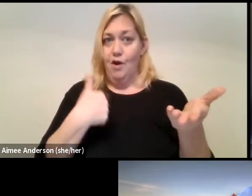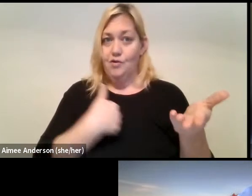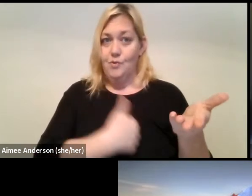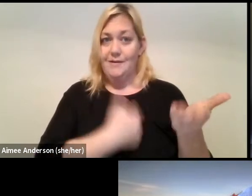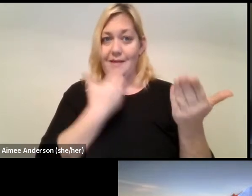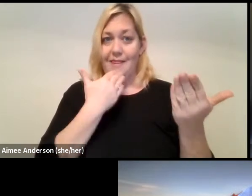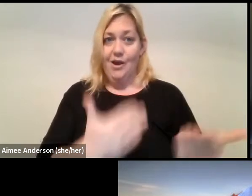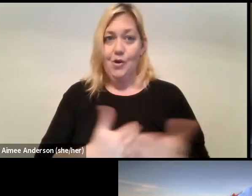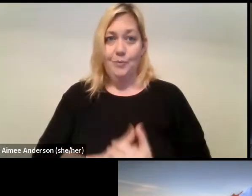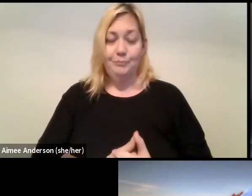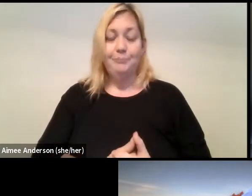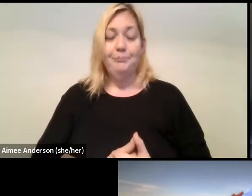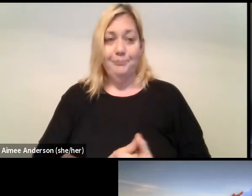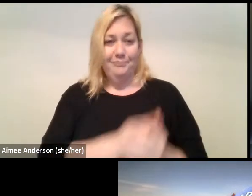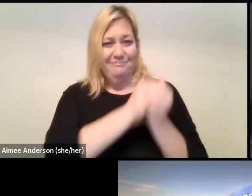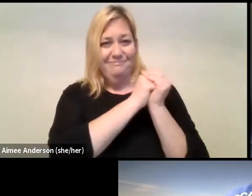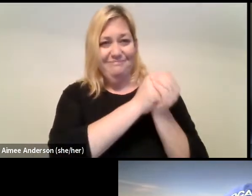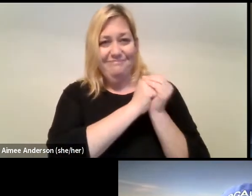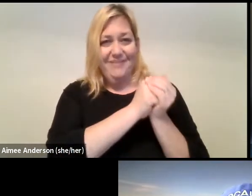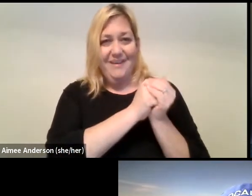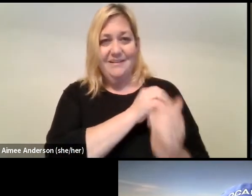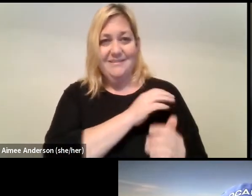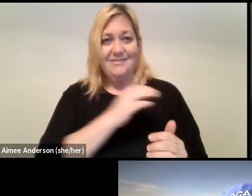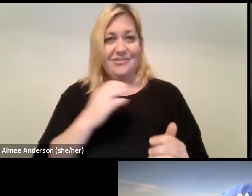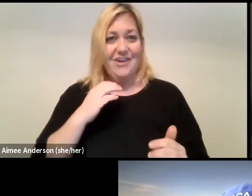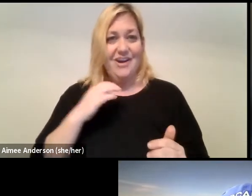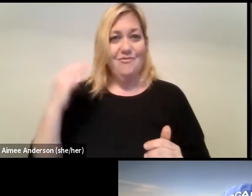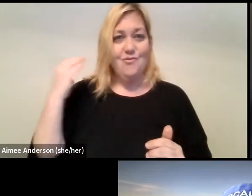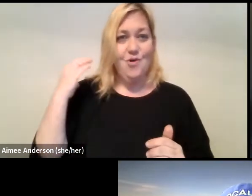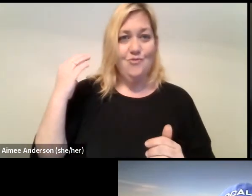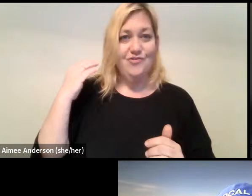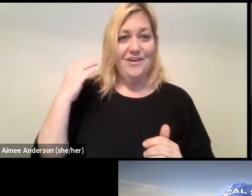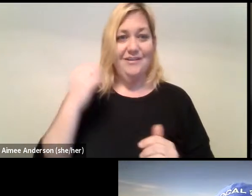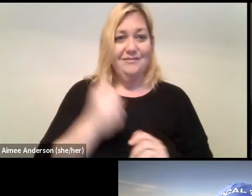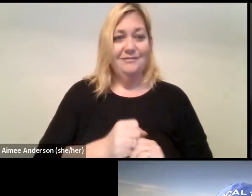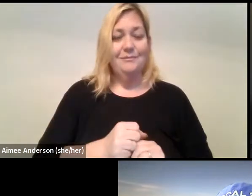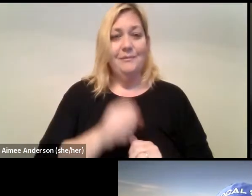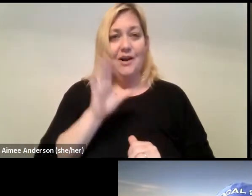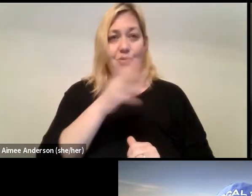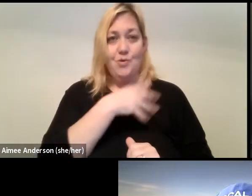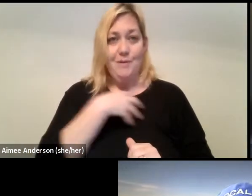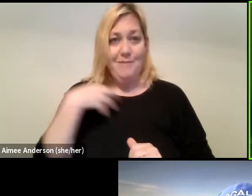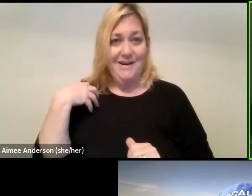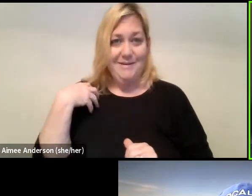you. Congratulations, chairs and co-chairs and Ledge Committee.